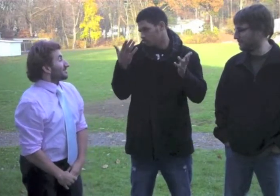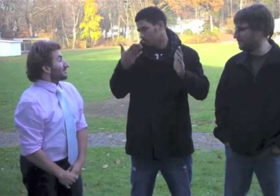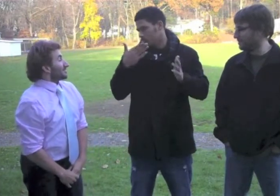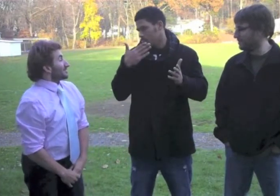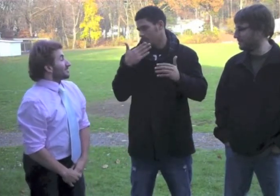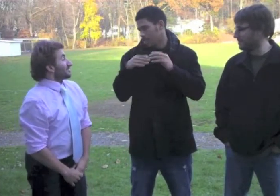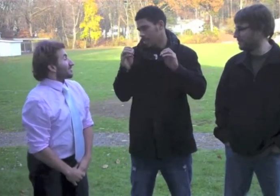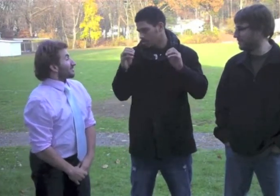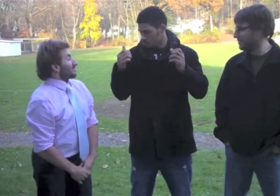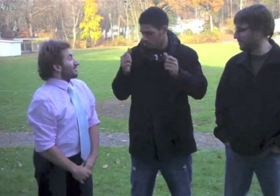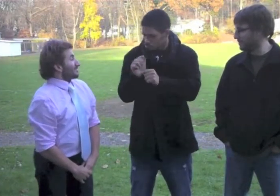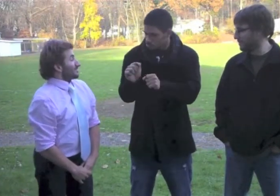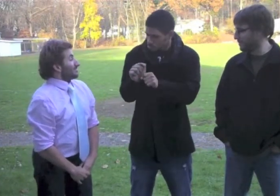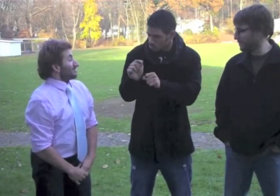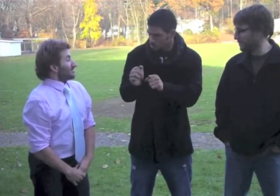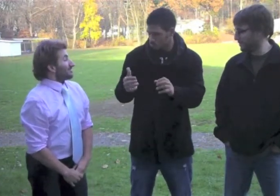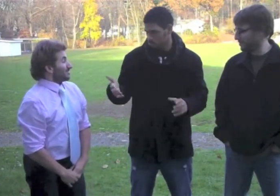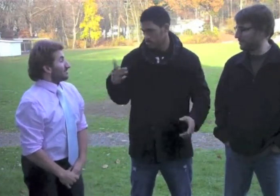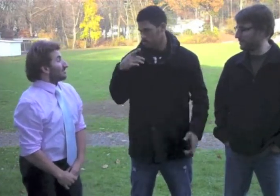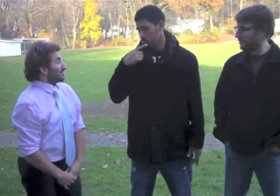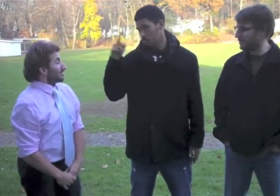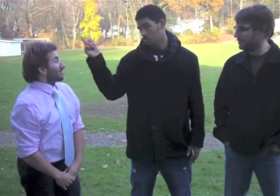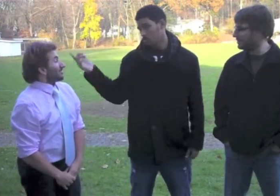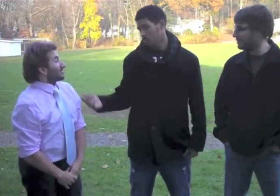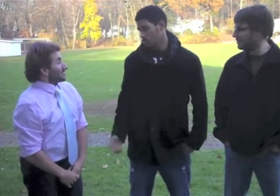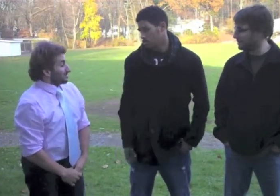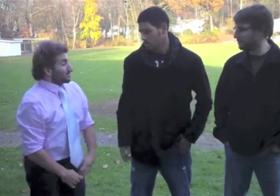and we've had some success this year.